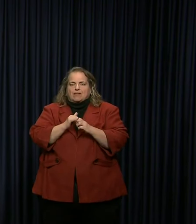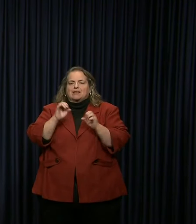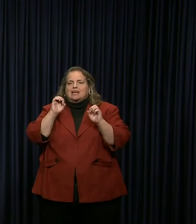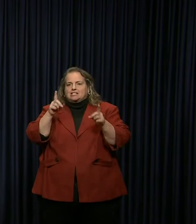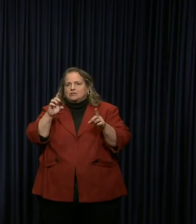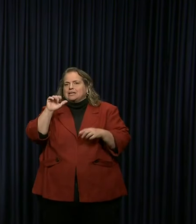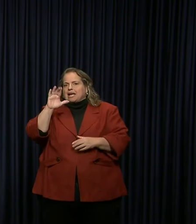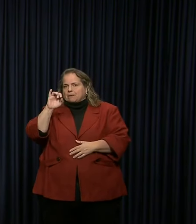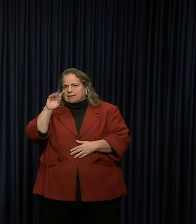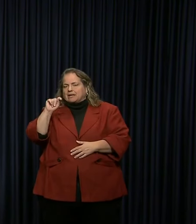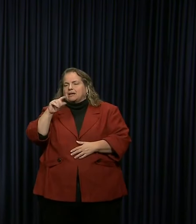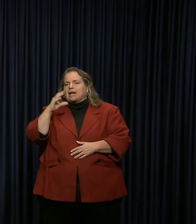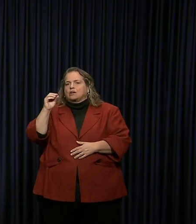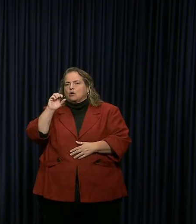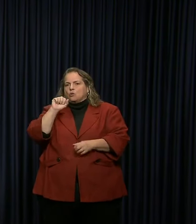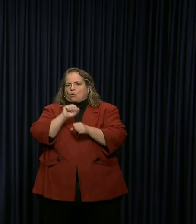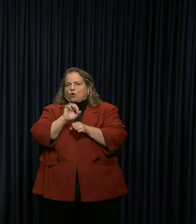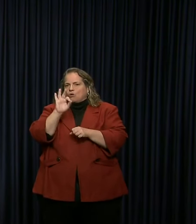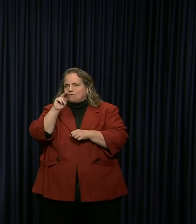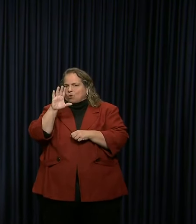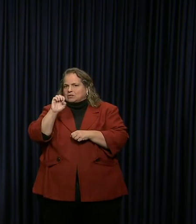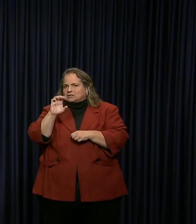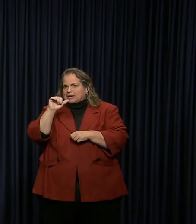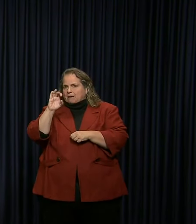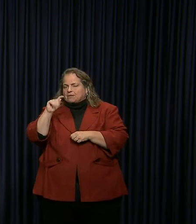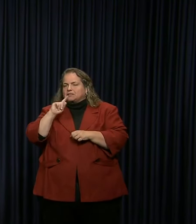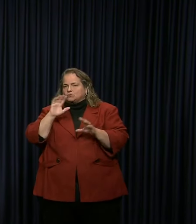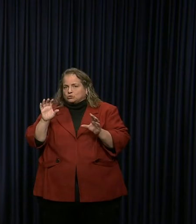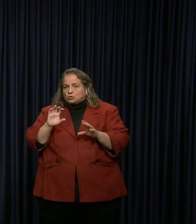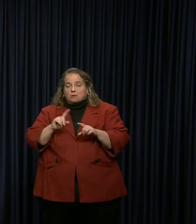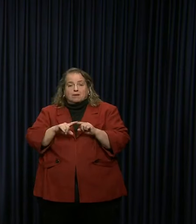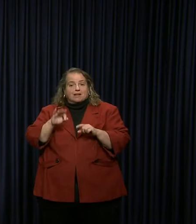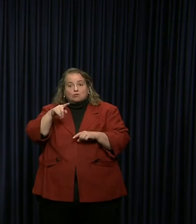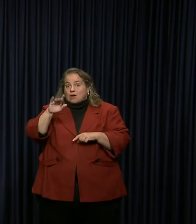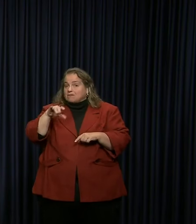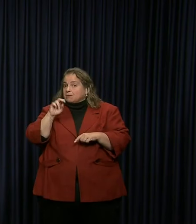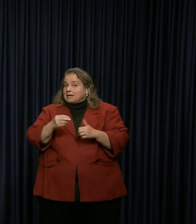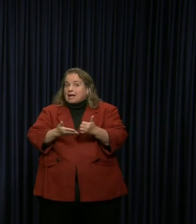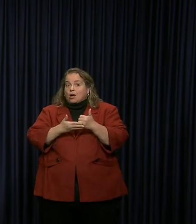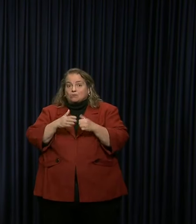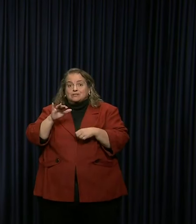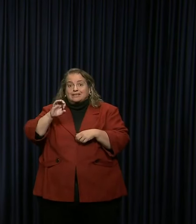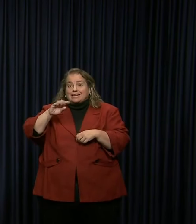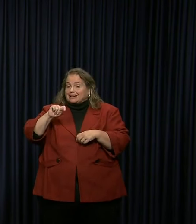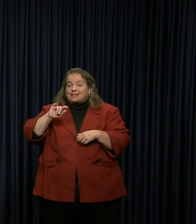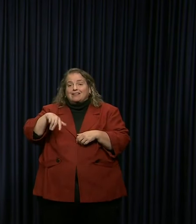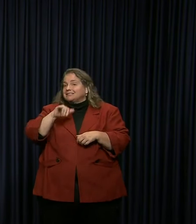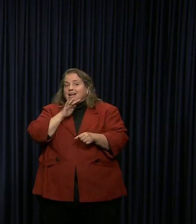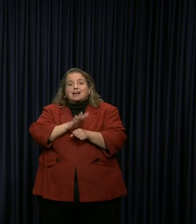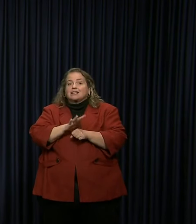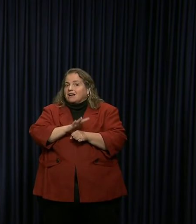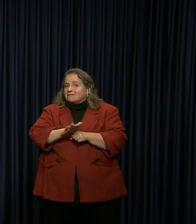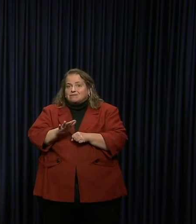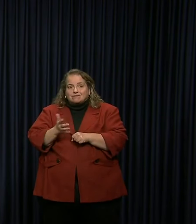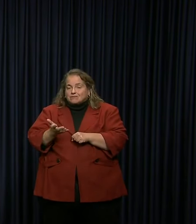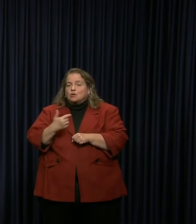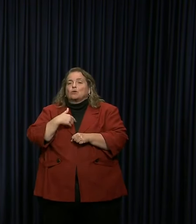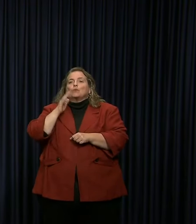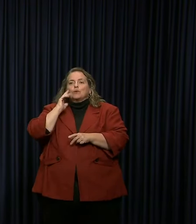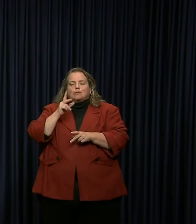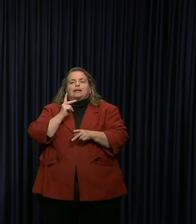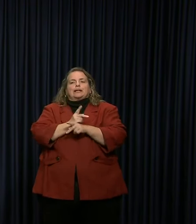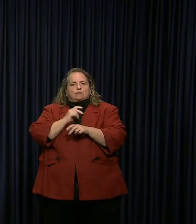Education Cabinet and workforce has done, but if you haven't been helped yet, it's not enough. We're going to keep at it, and